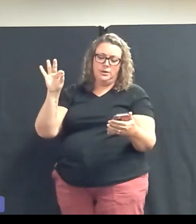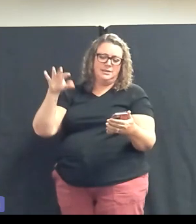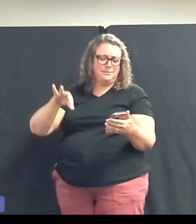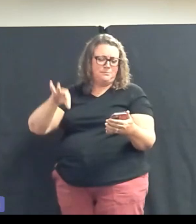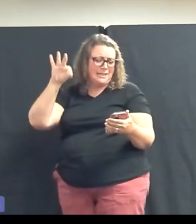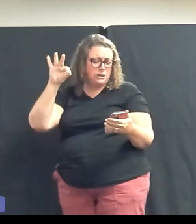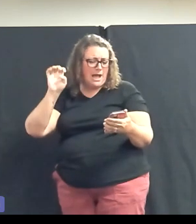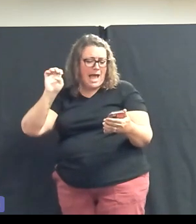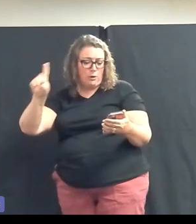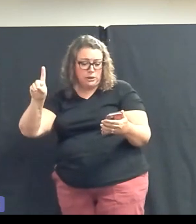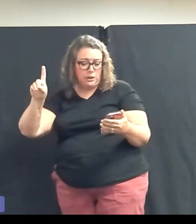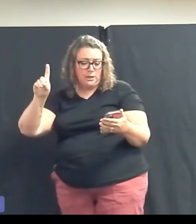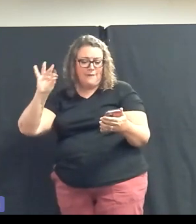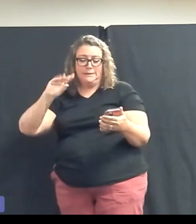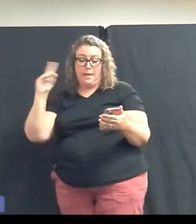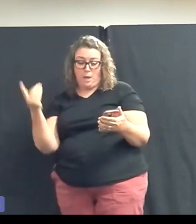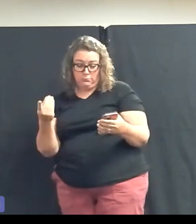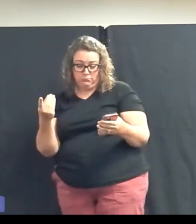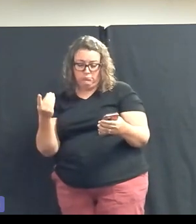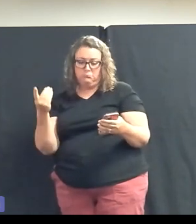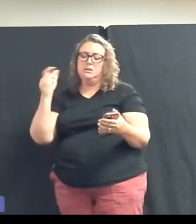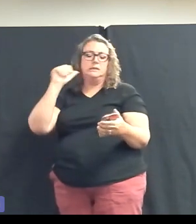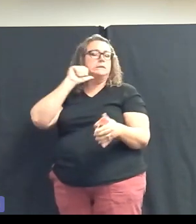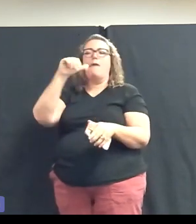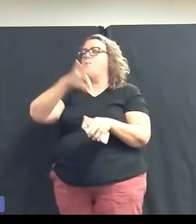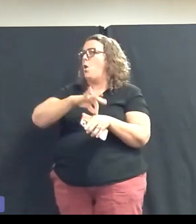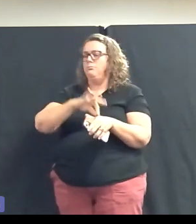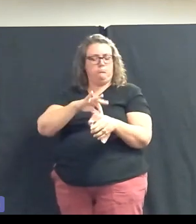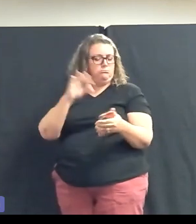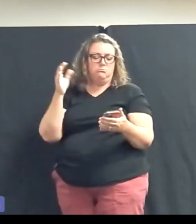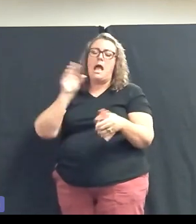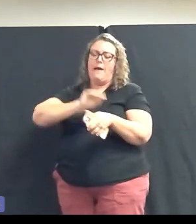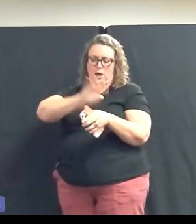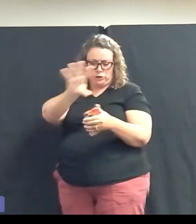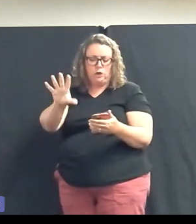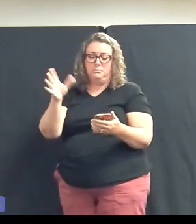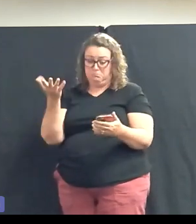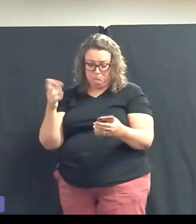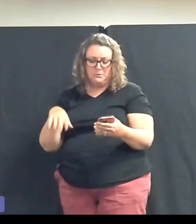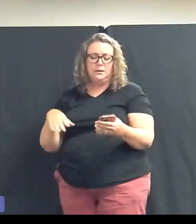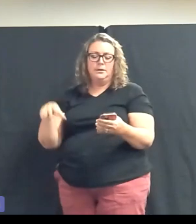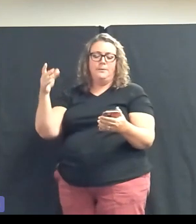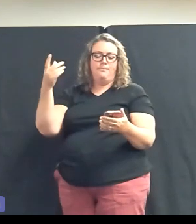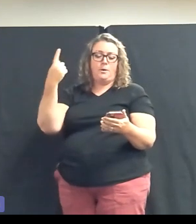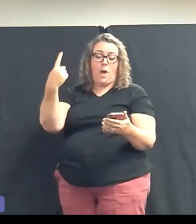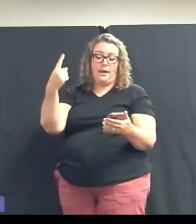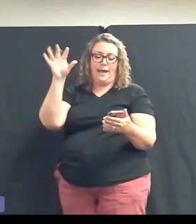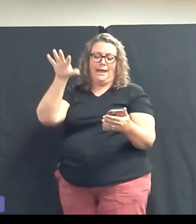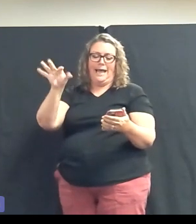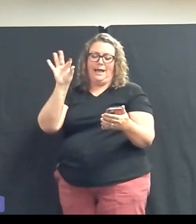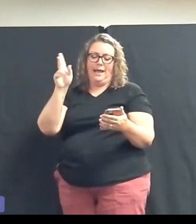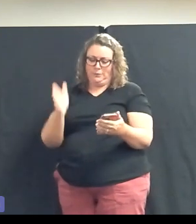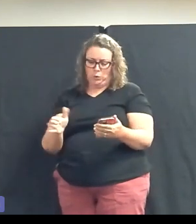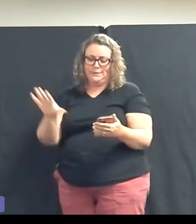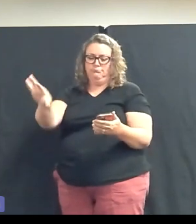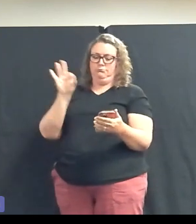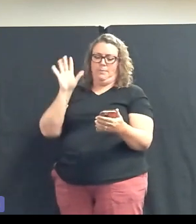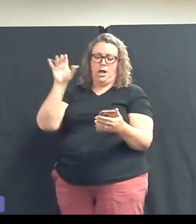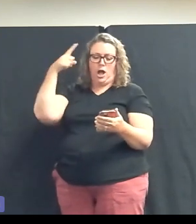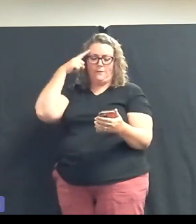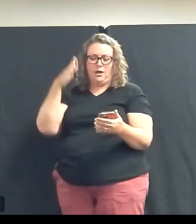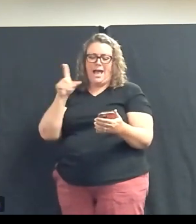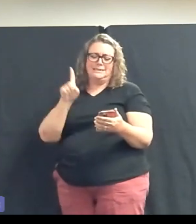non-voting members. There's the Director of Special Education, and they are a non-voting member. They're an advisor. There's